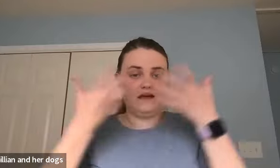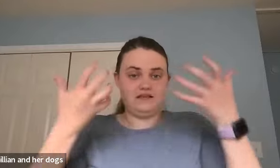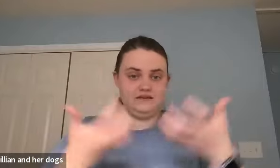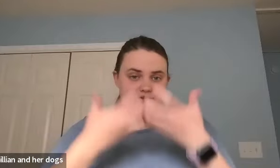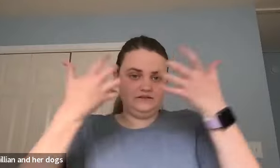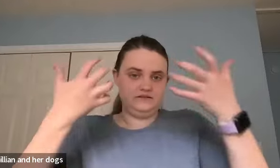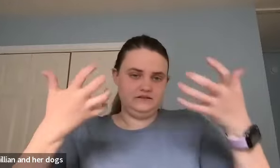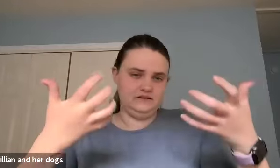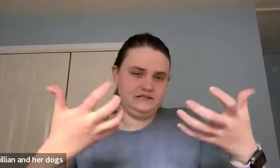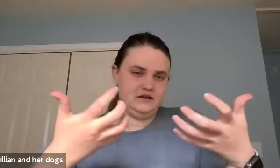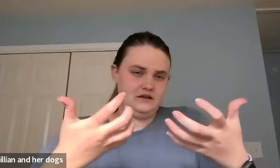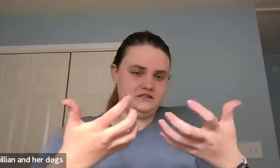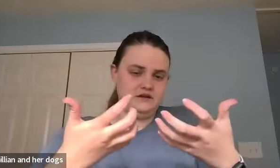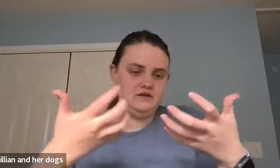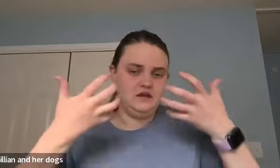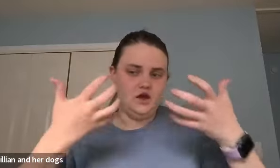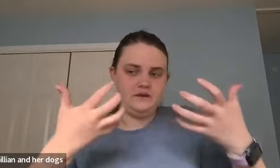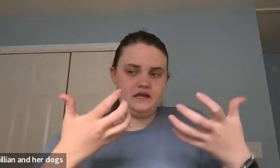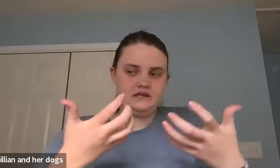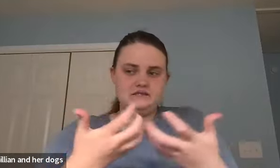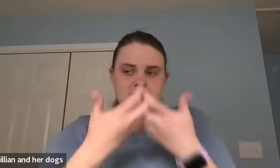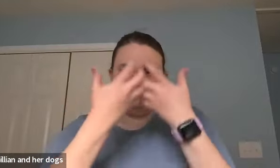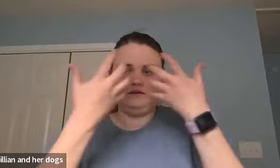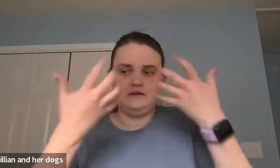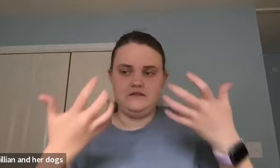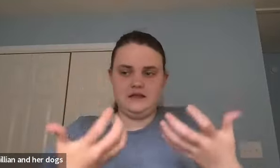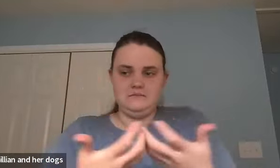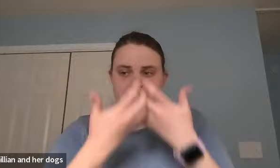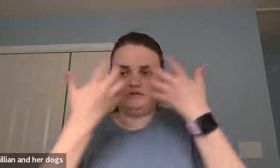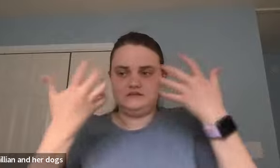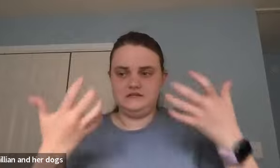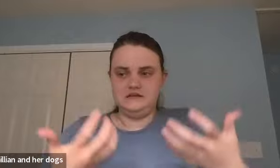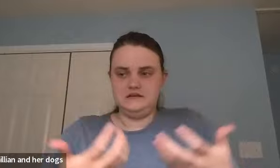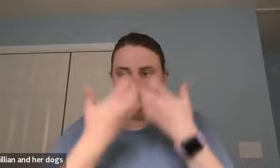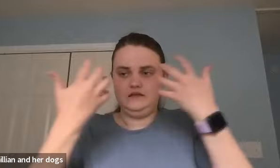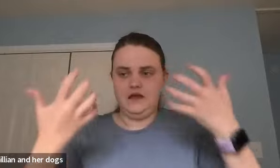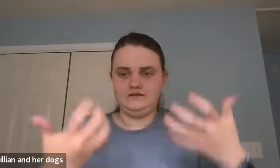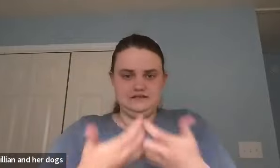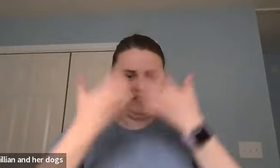salad. And see, I'll kind of slow down. Open hands, and they kind of bounce. Yeah, salad.